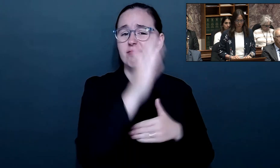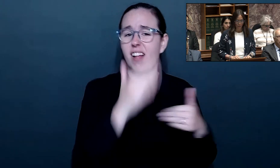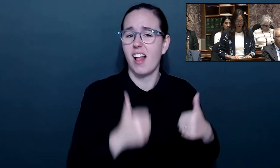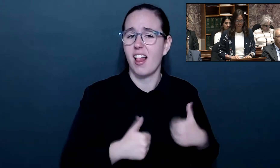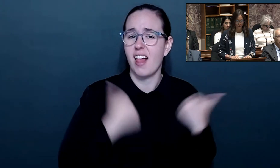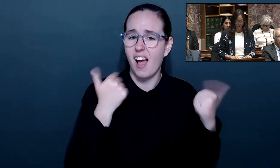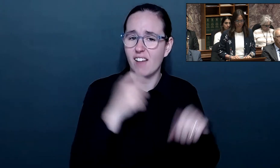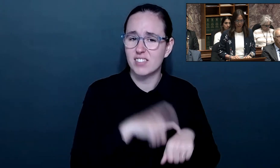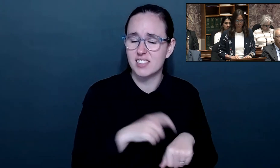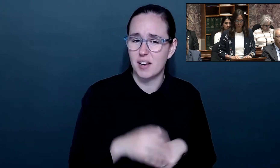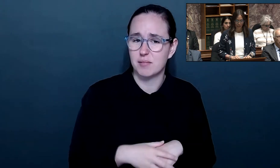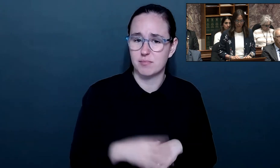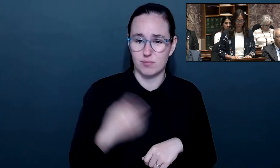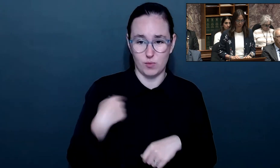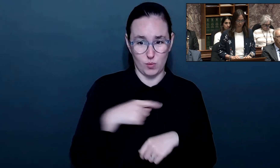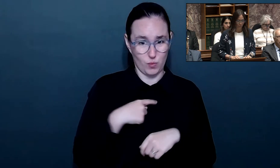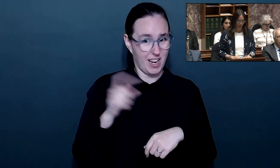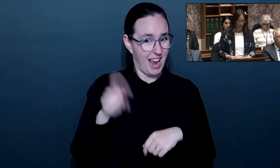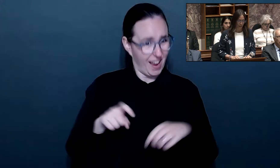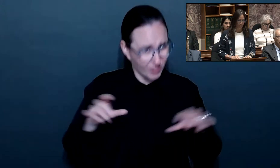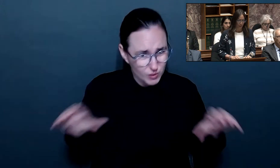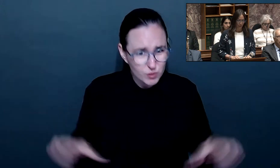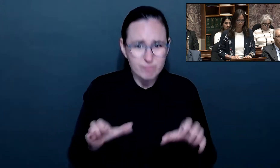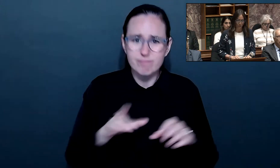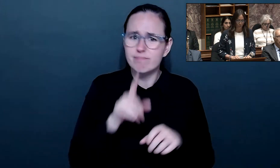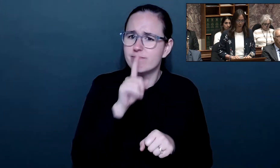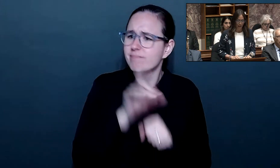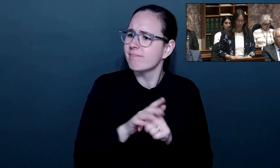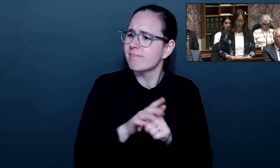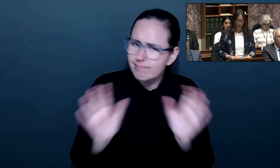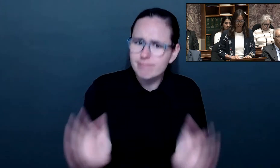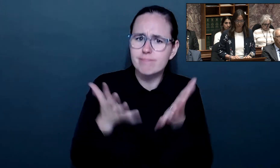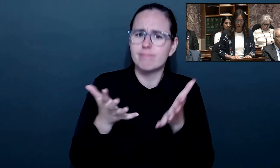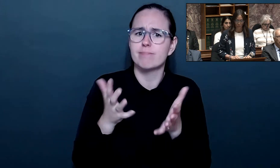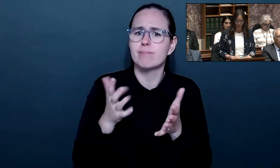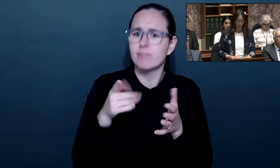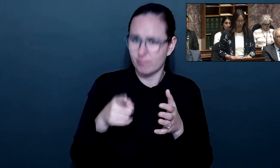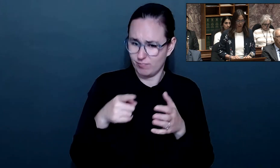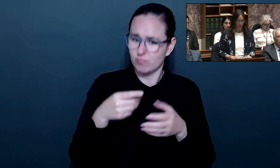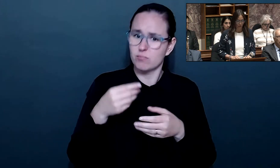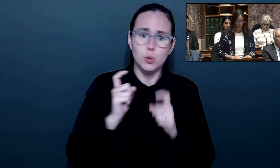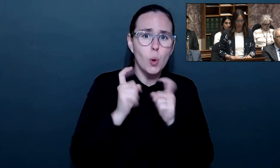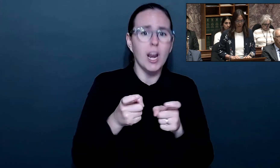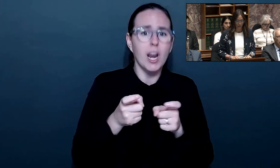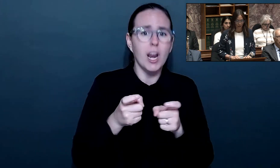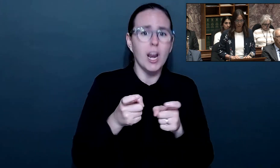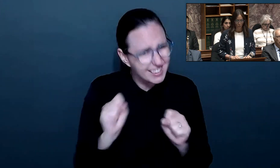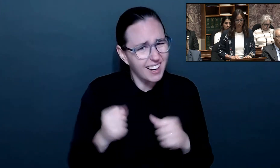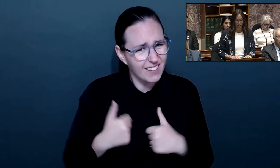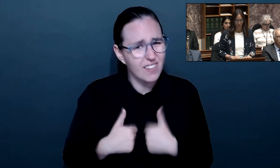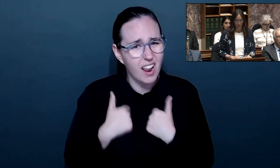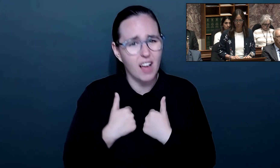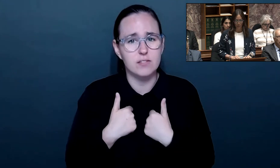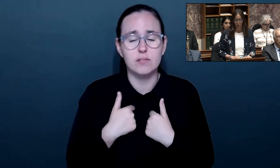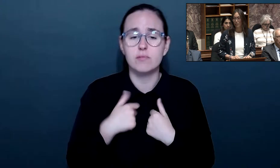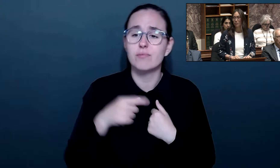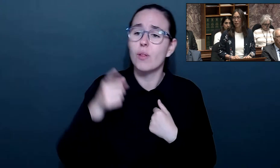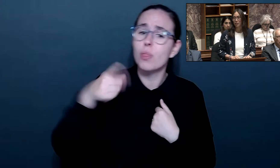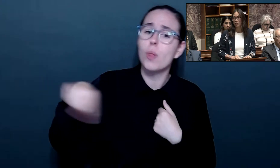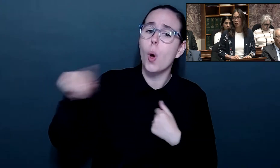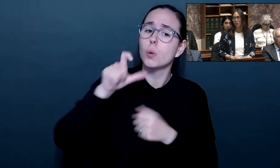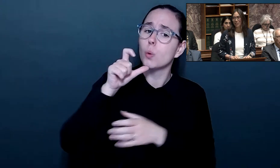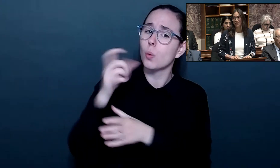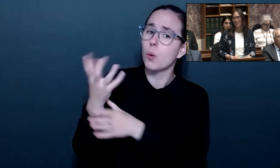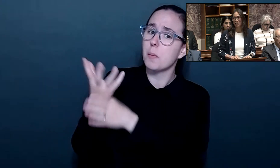those who have passed but left a piece of themselves behind, your thoughtful acts have saved and improved the lives of so many. We honor your memory